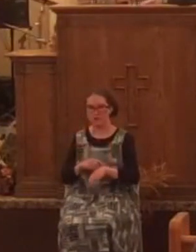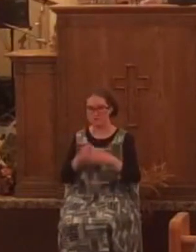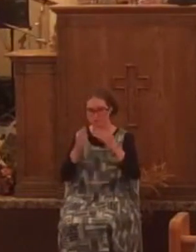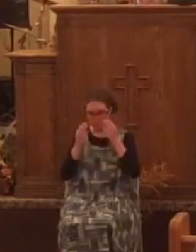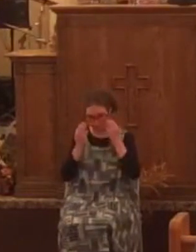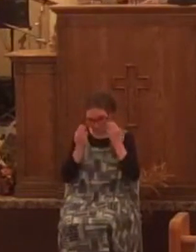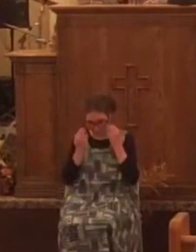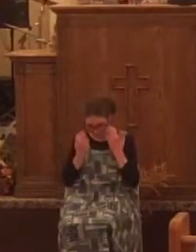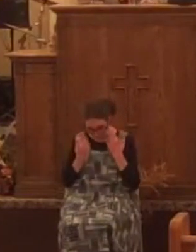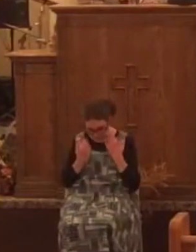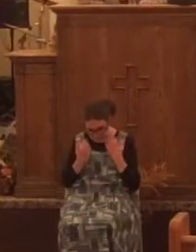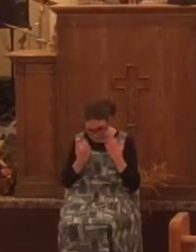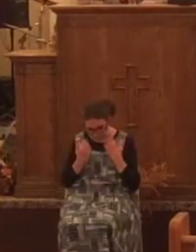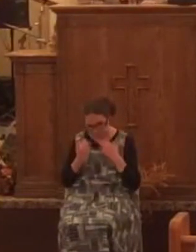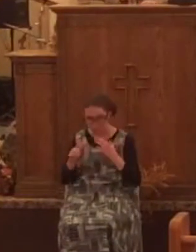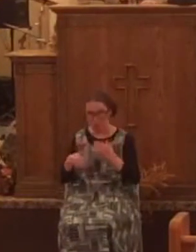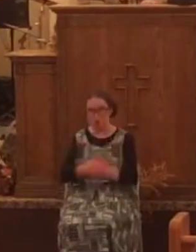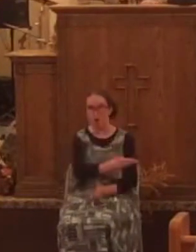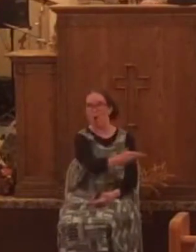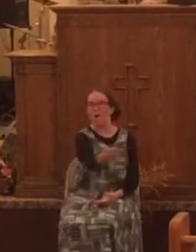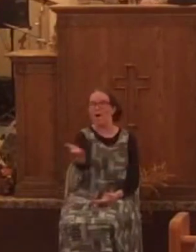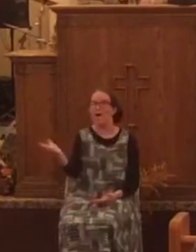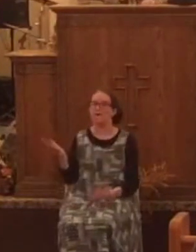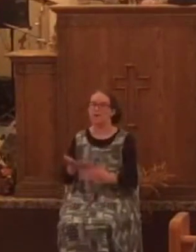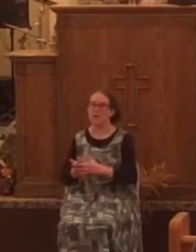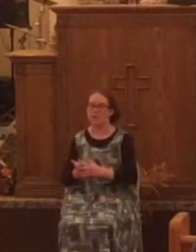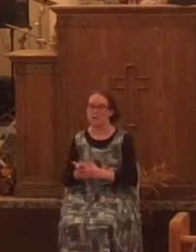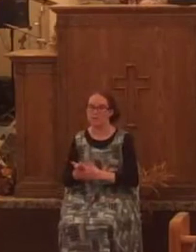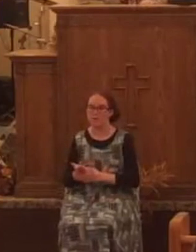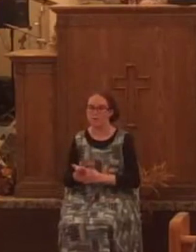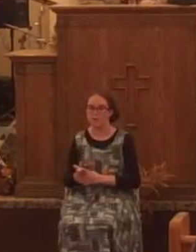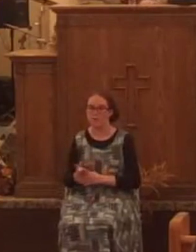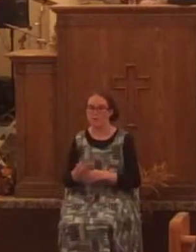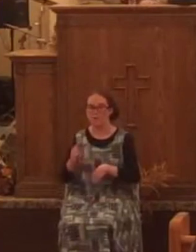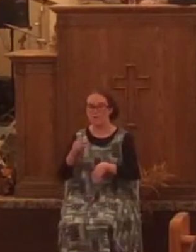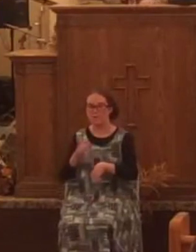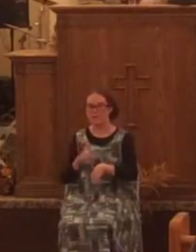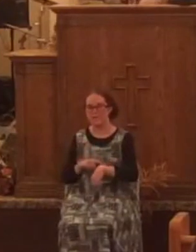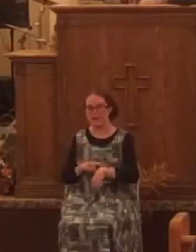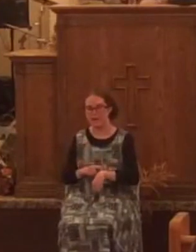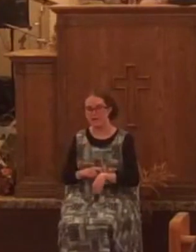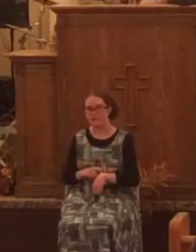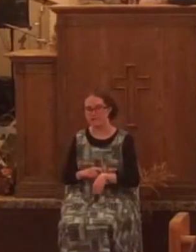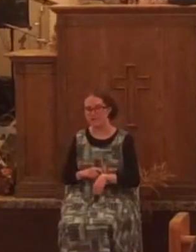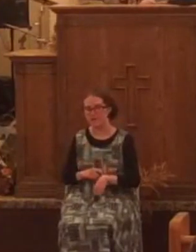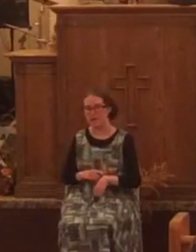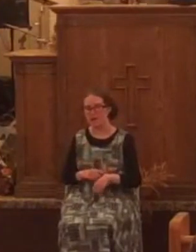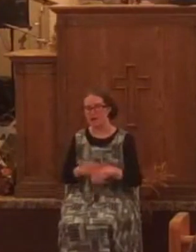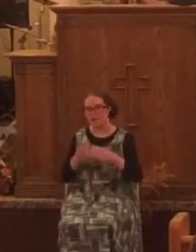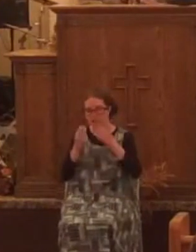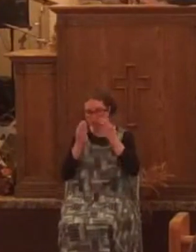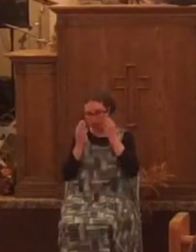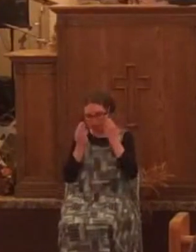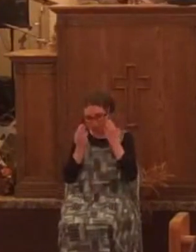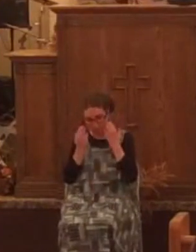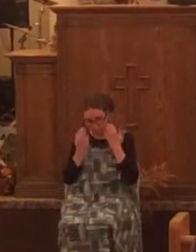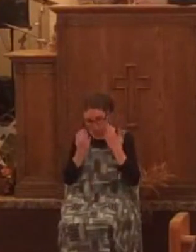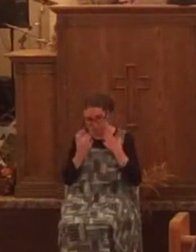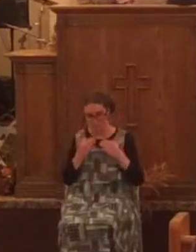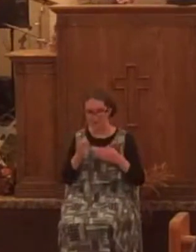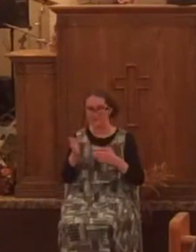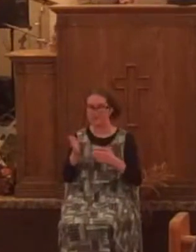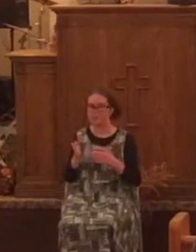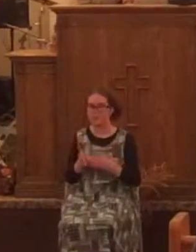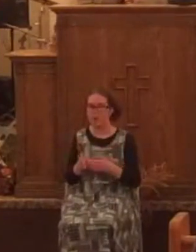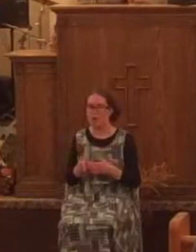mourn. All of us have gone through seasons of sorrow. Right. Yeah. Amen. It's a part of